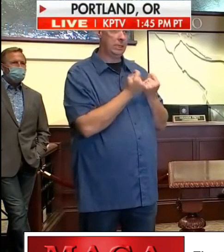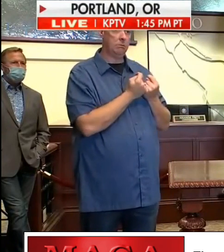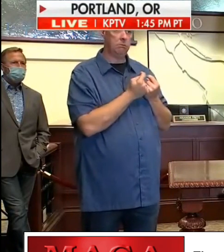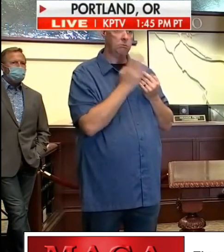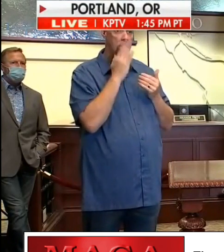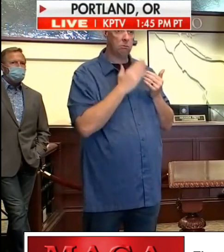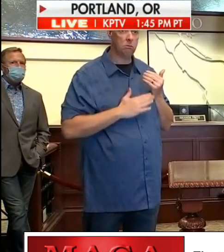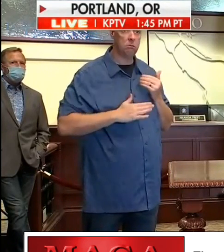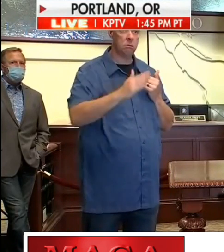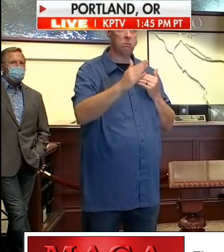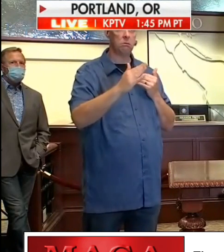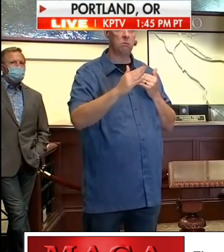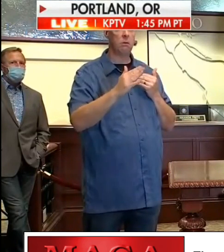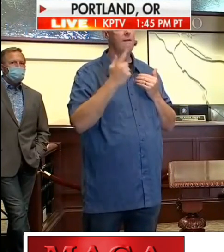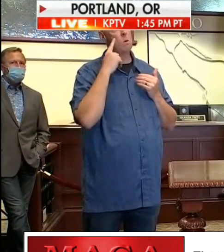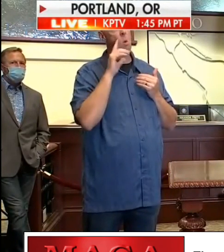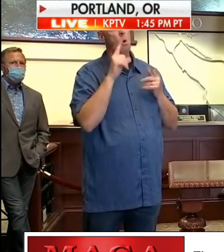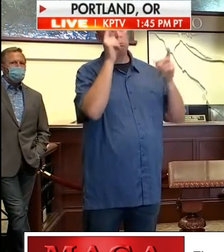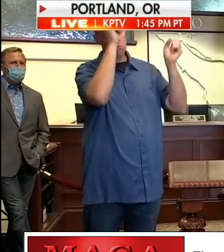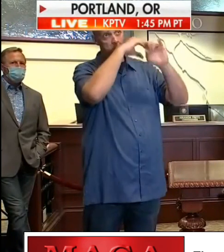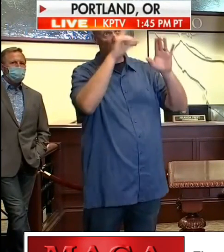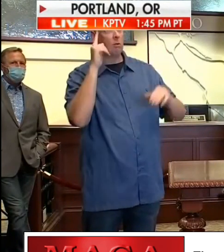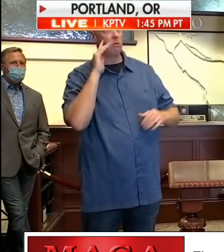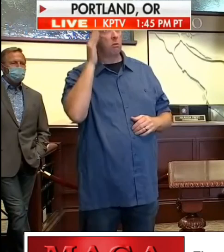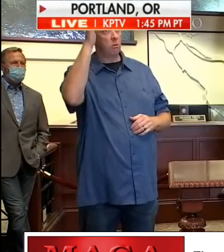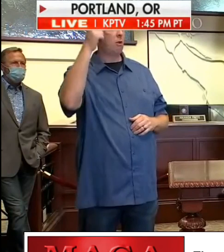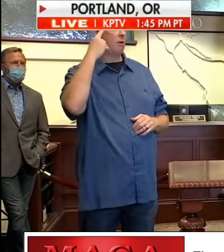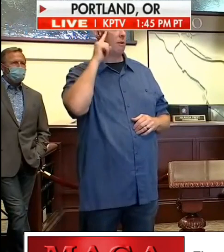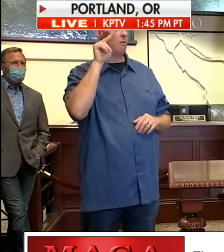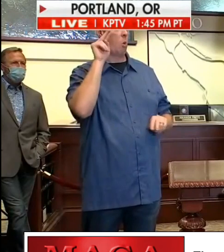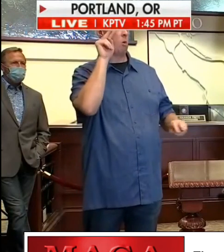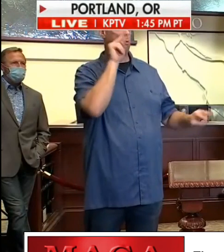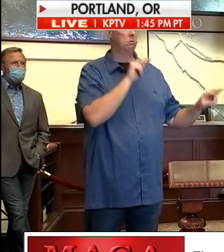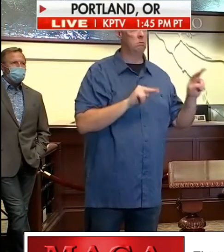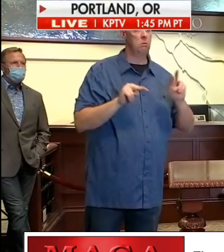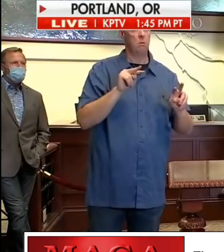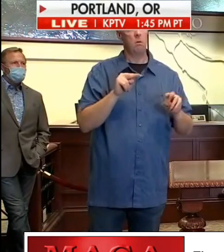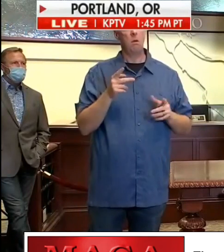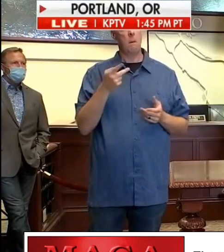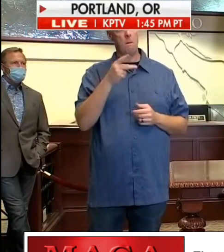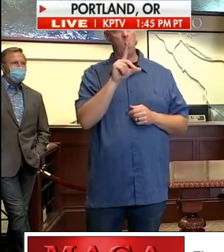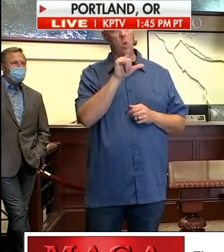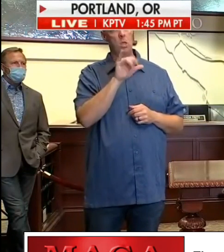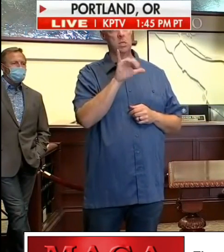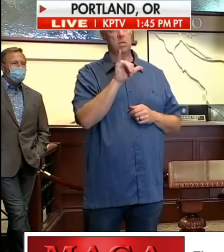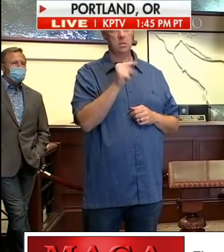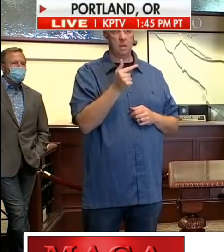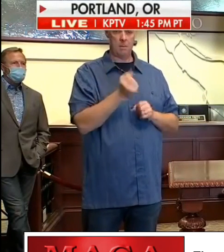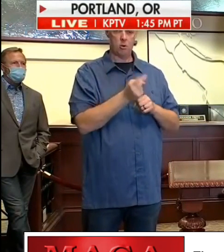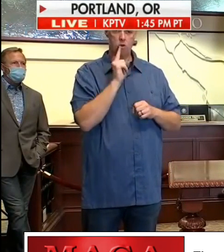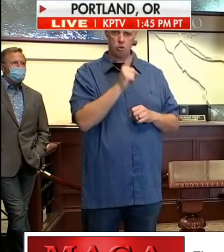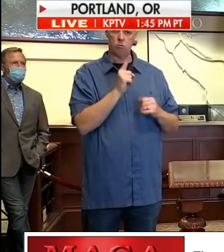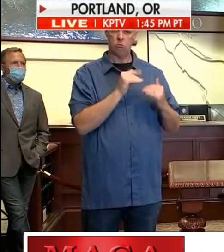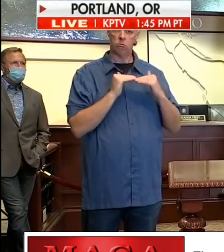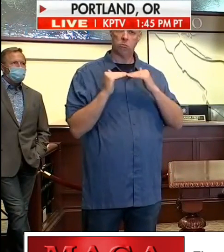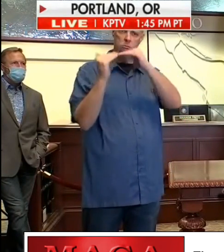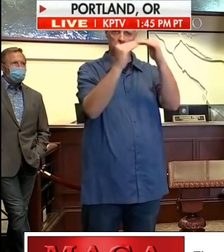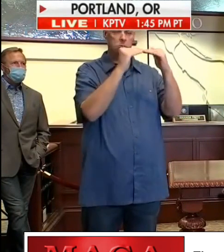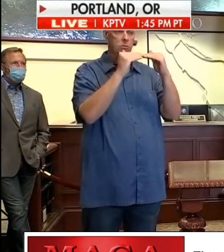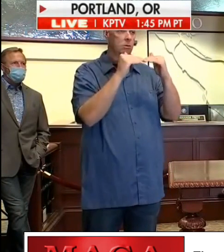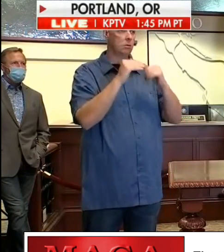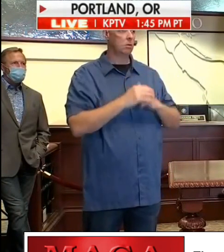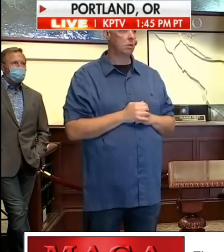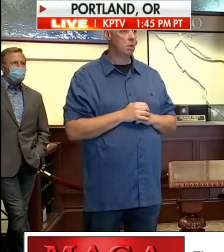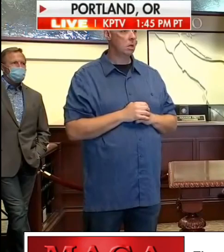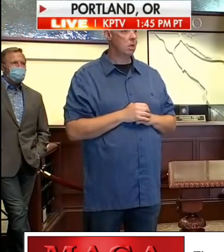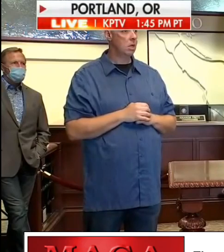on reimagining what policing can be so that it's equitable for everybody. And for those who don't want to work with me,